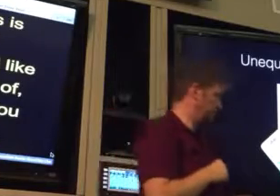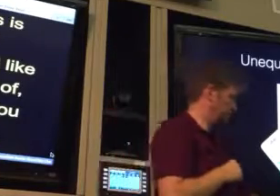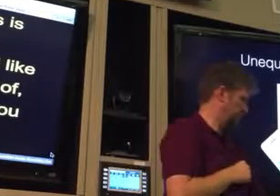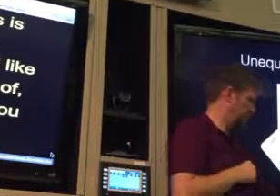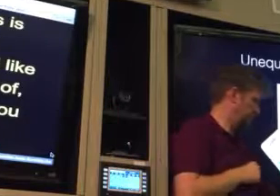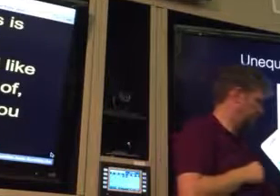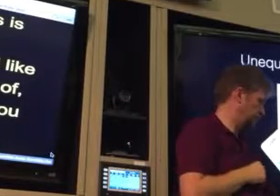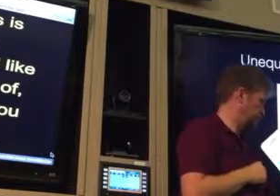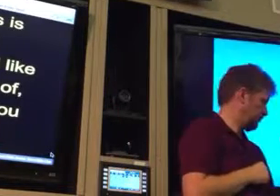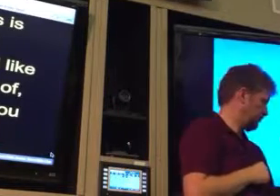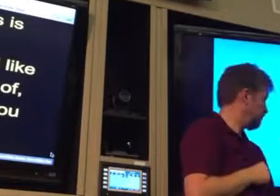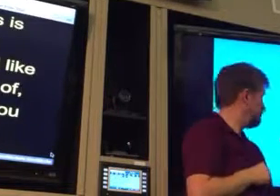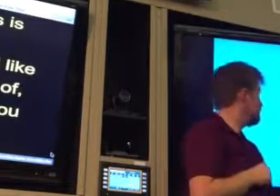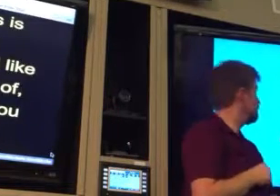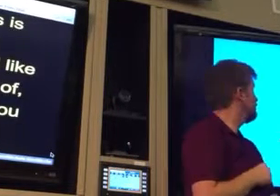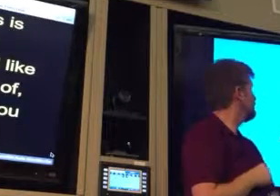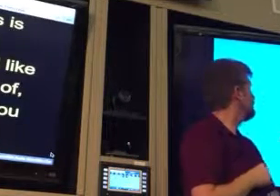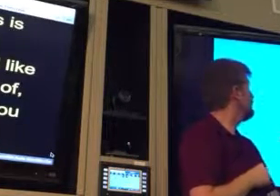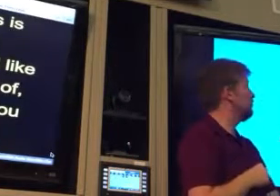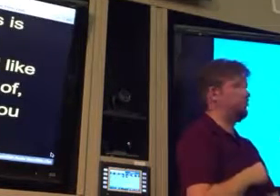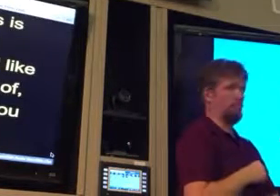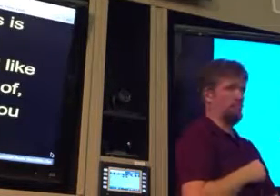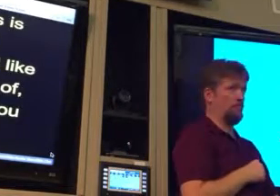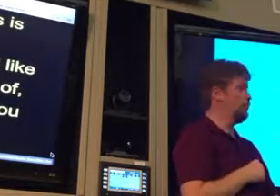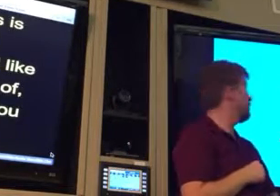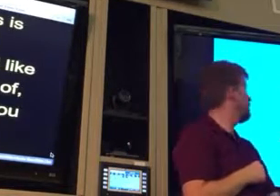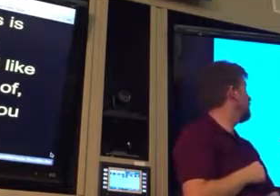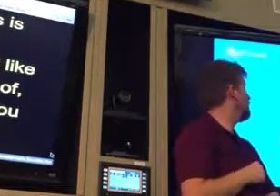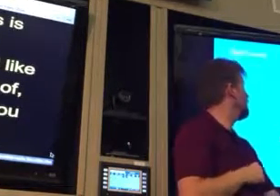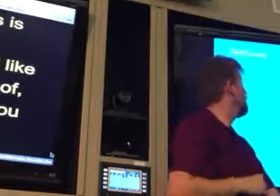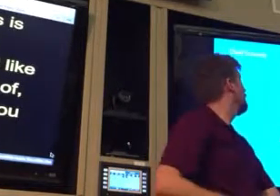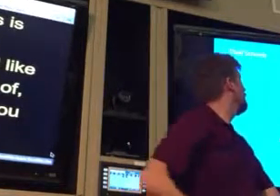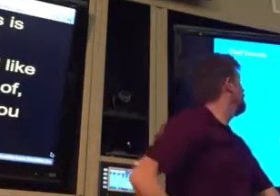I consider this a guide to what I'm about to show you.